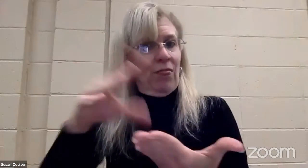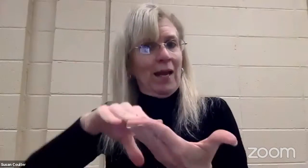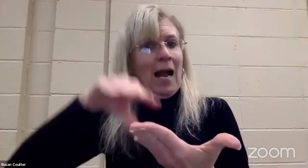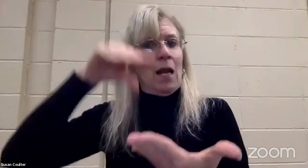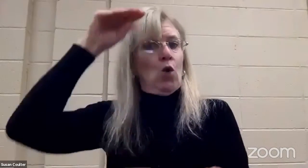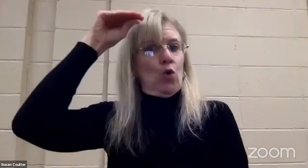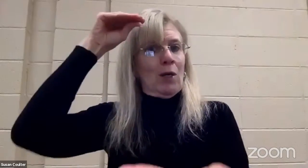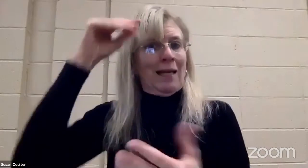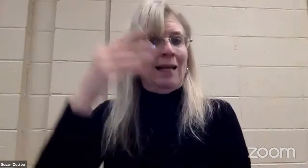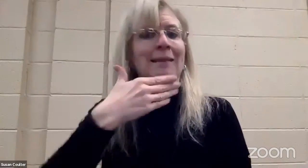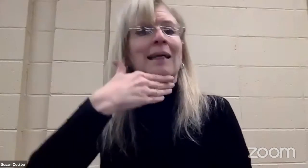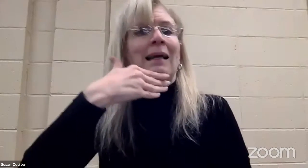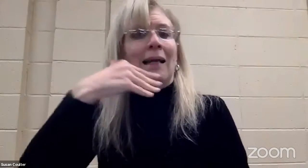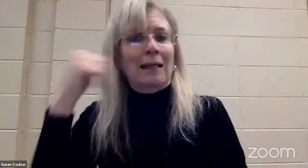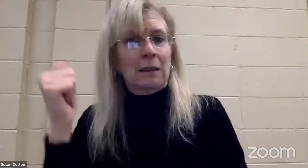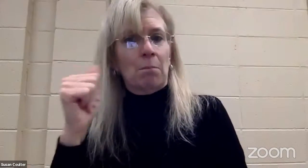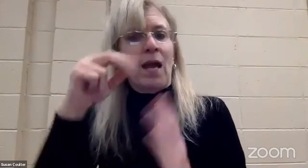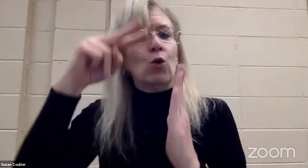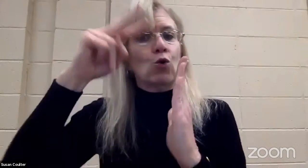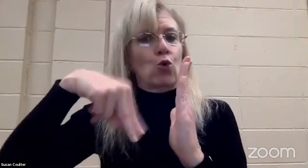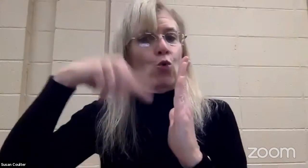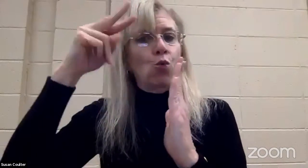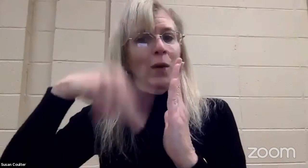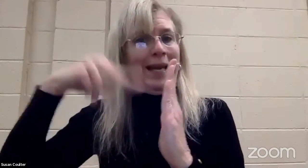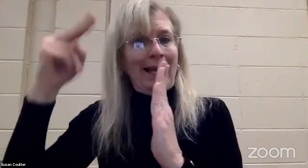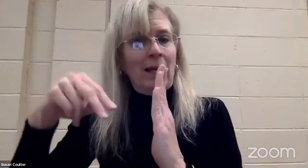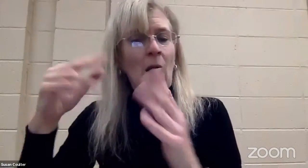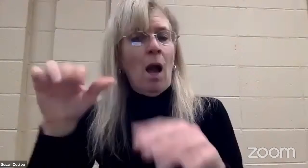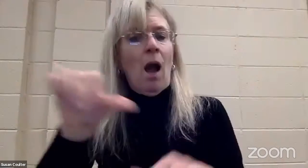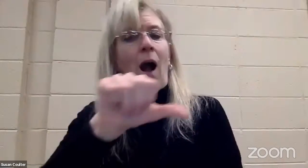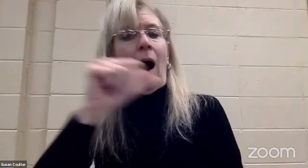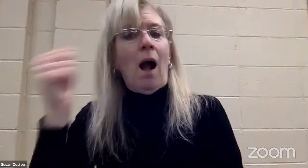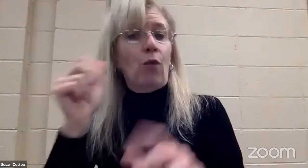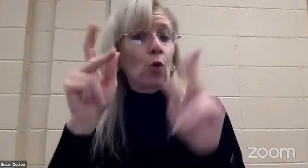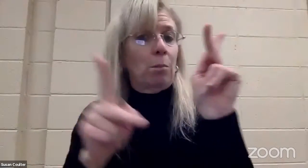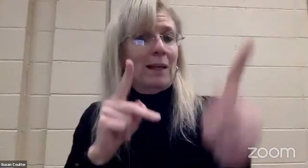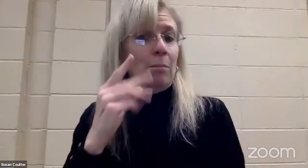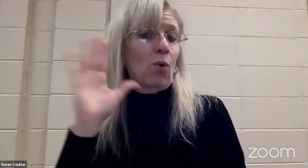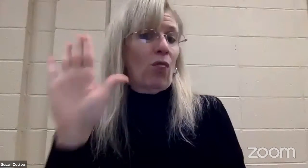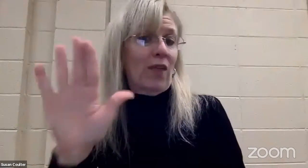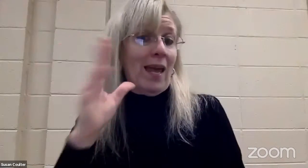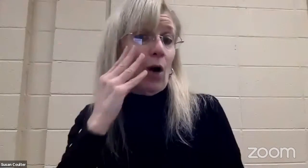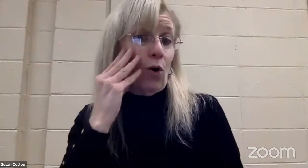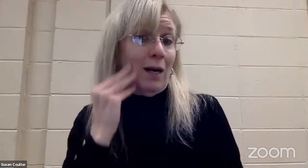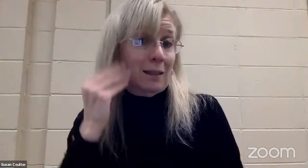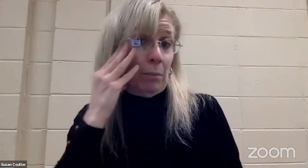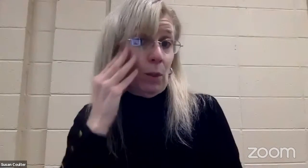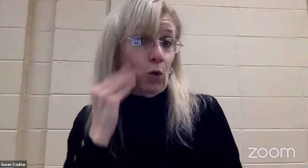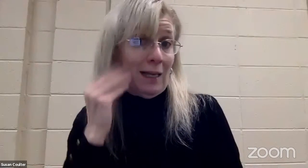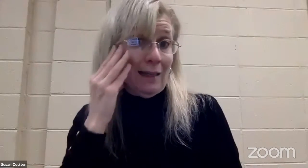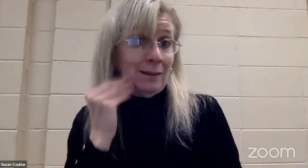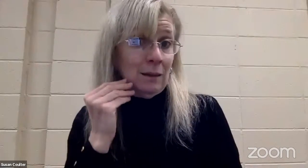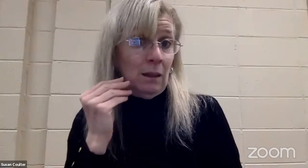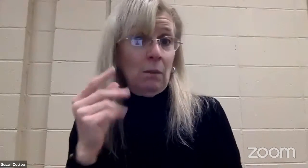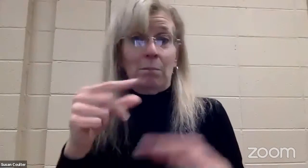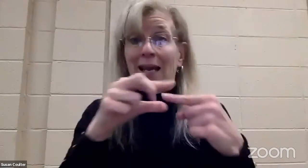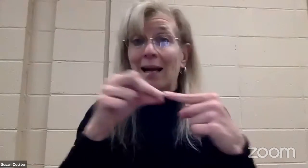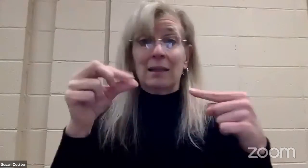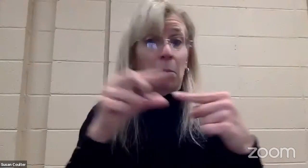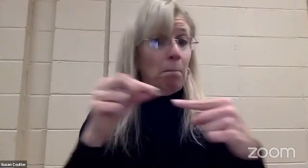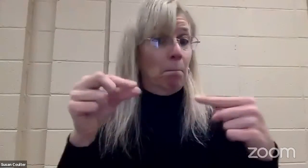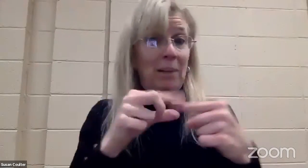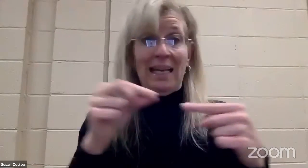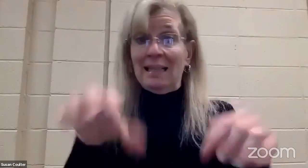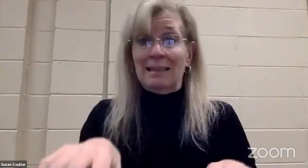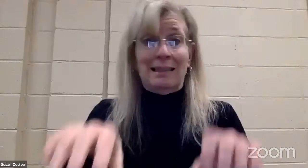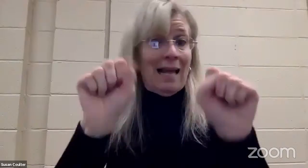that one thing I learned is it's better to read other people, their experience,